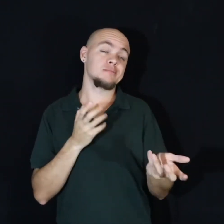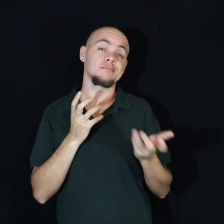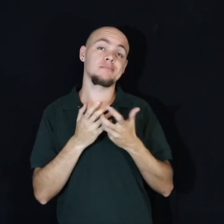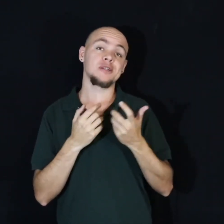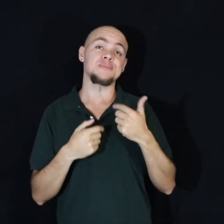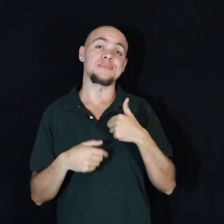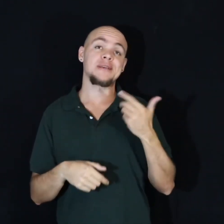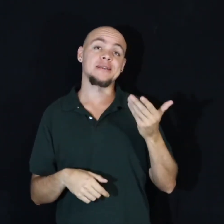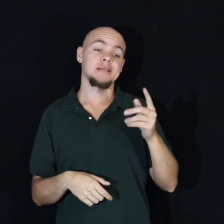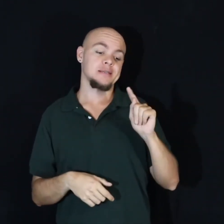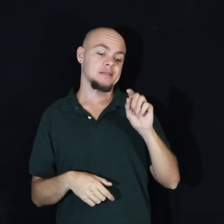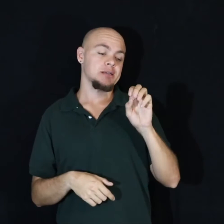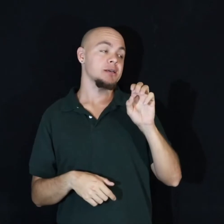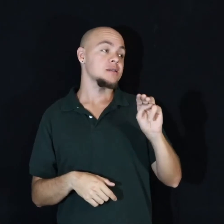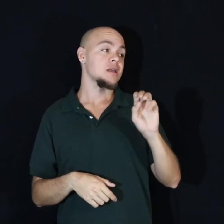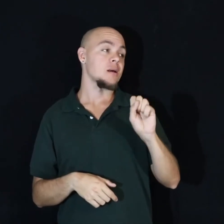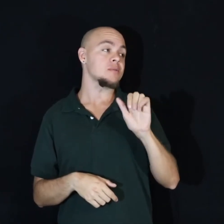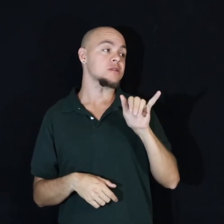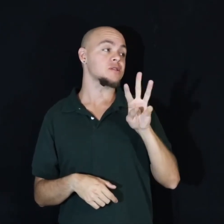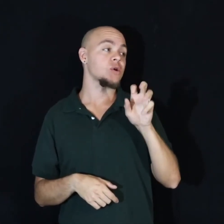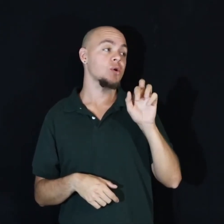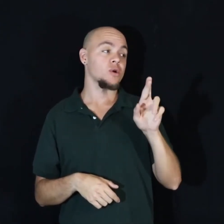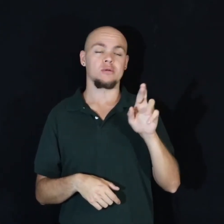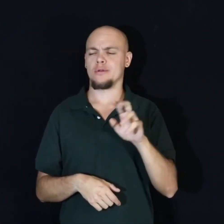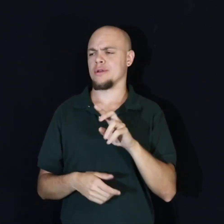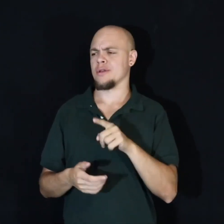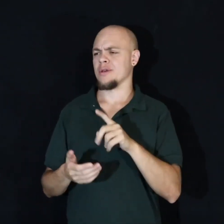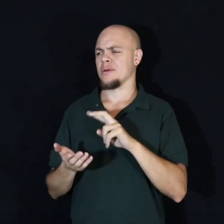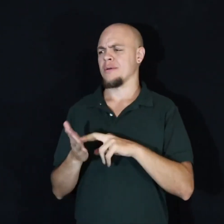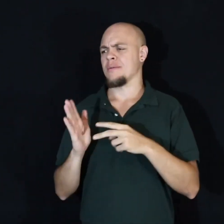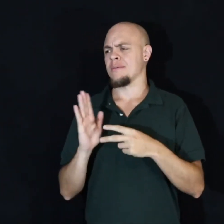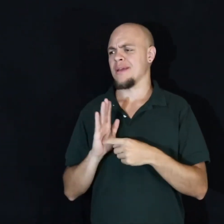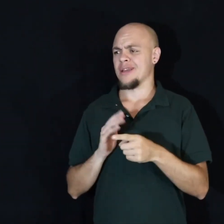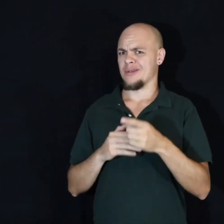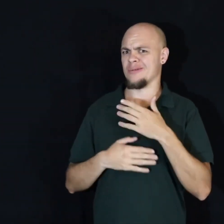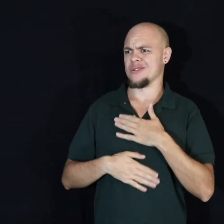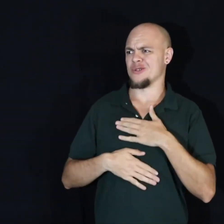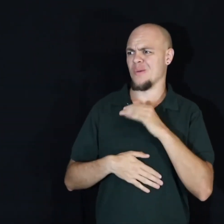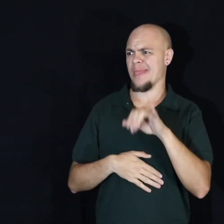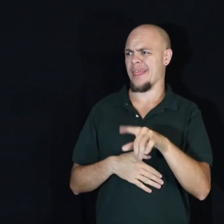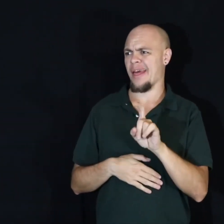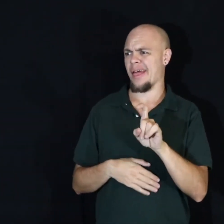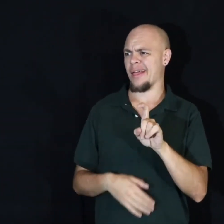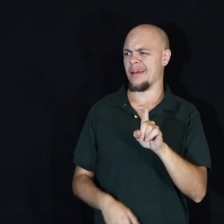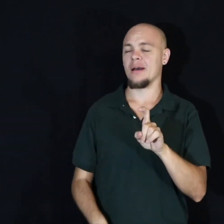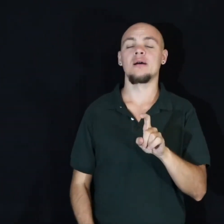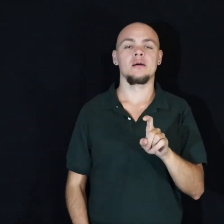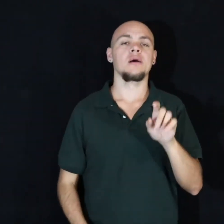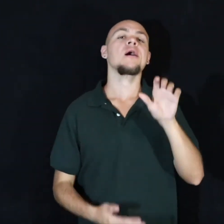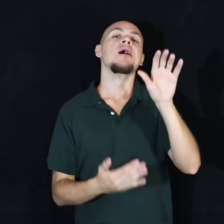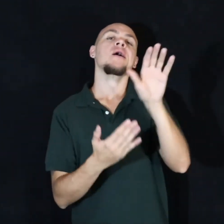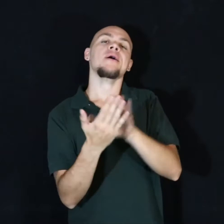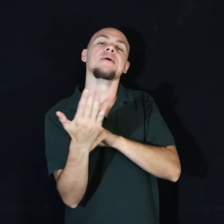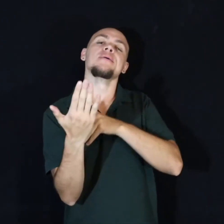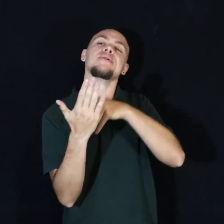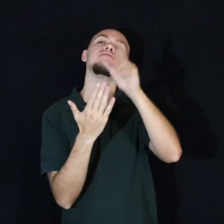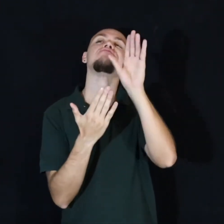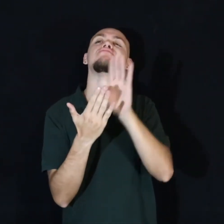Oh, come now. You don't mean to let on that you like it. The brush continued to move. Like